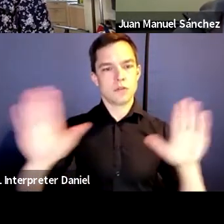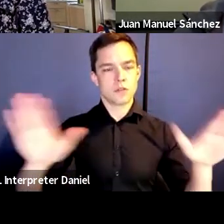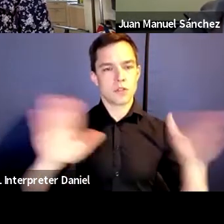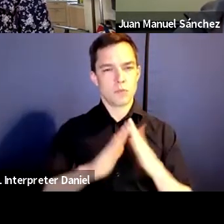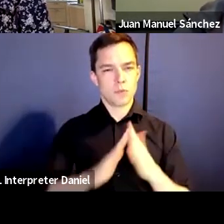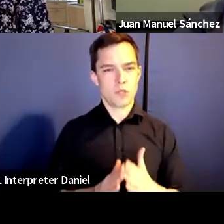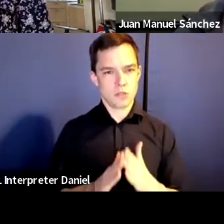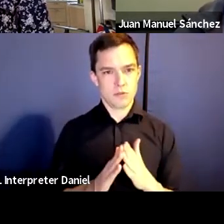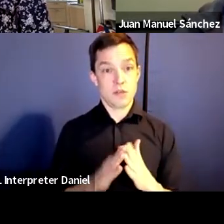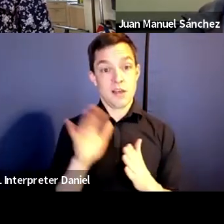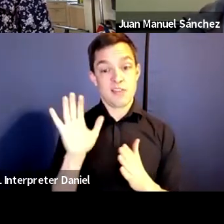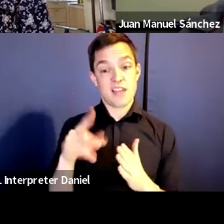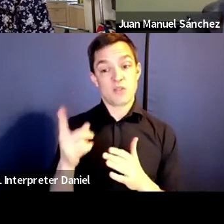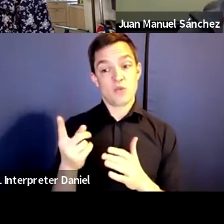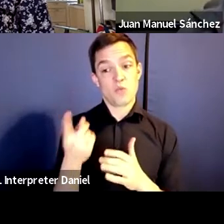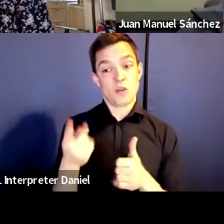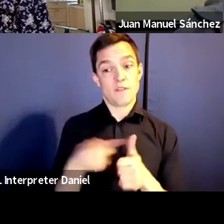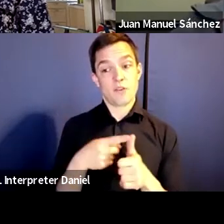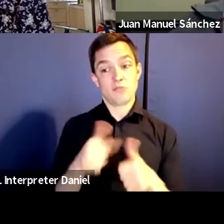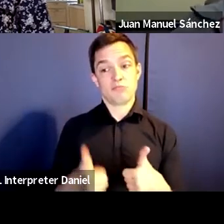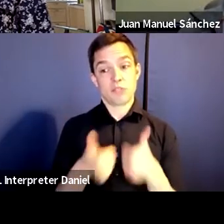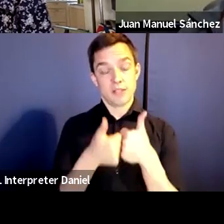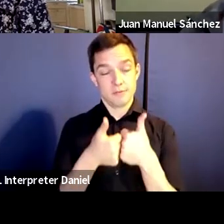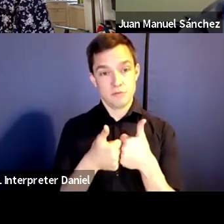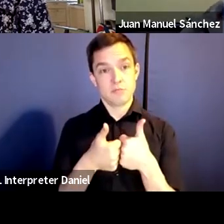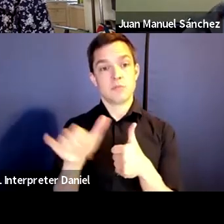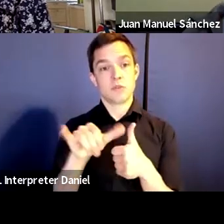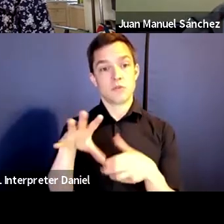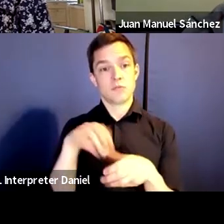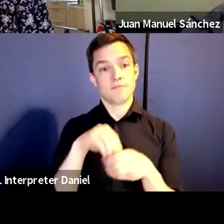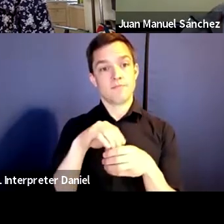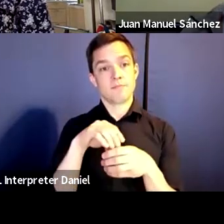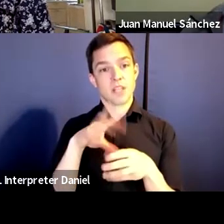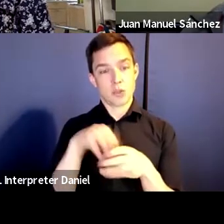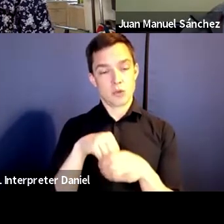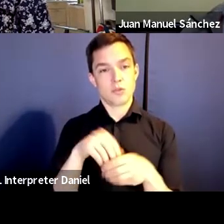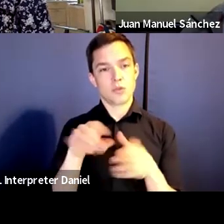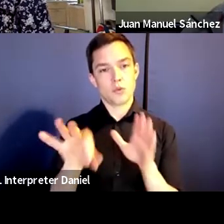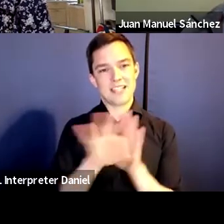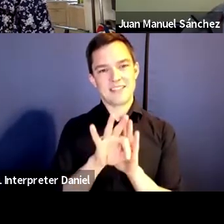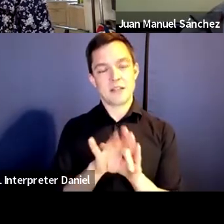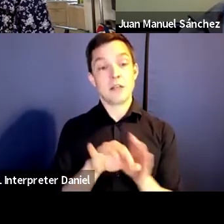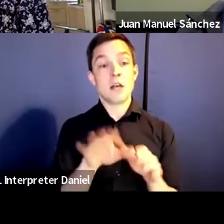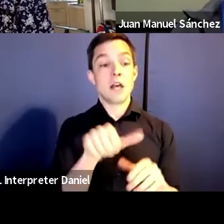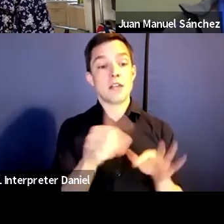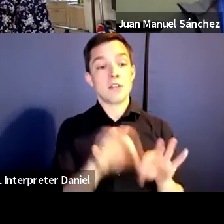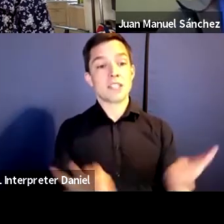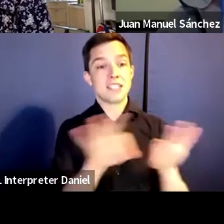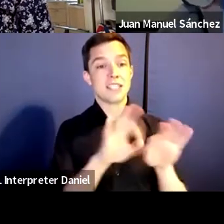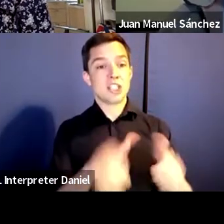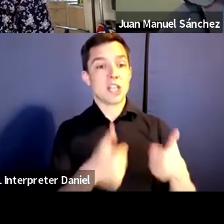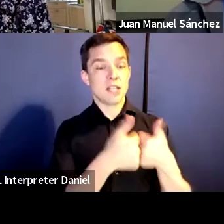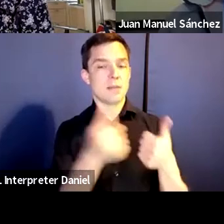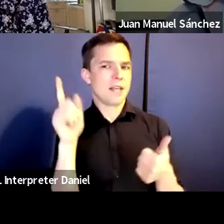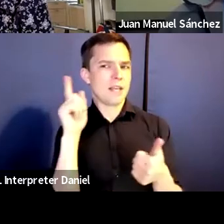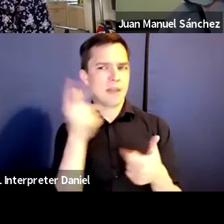one of the first challenges and the solutions we've tried to work to identify. But another key challenge that I've noticed, and I'd be interested to